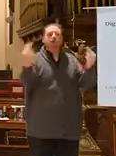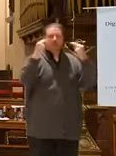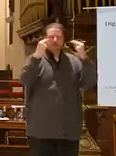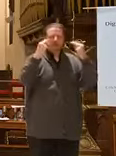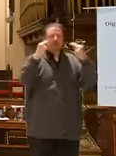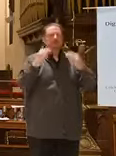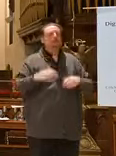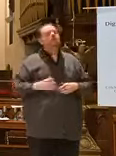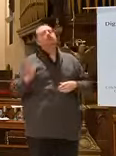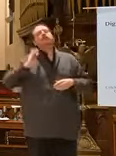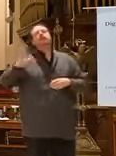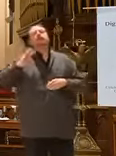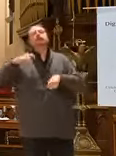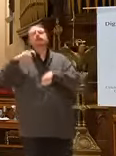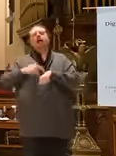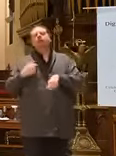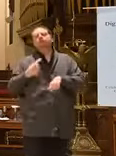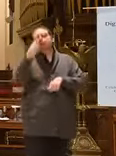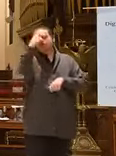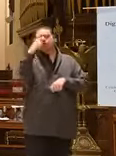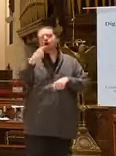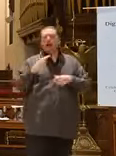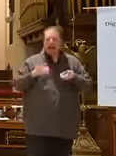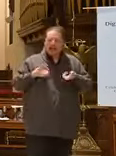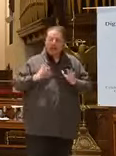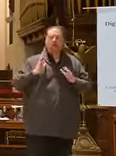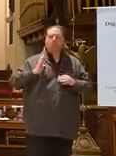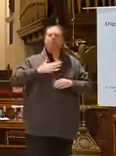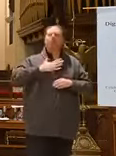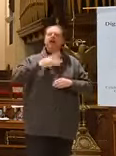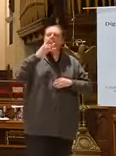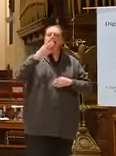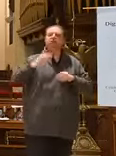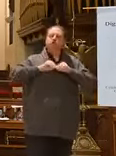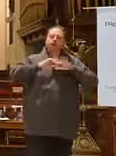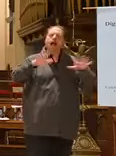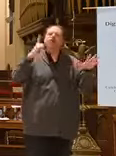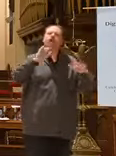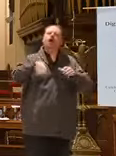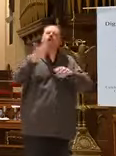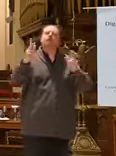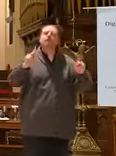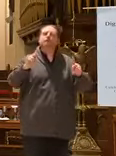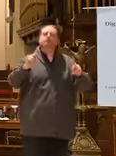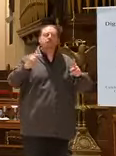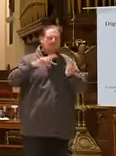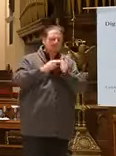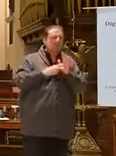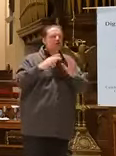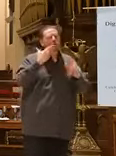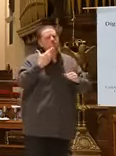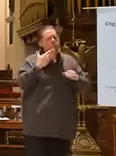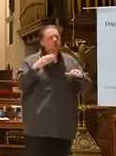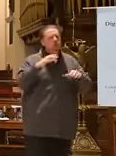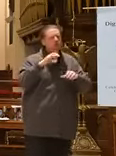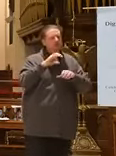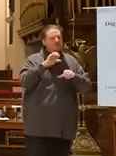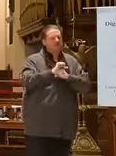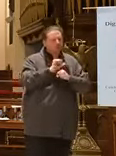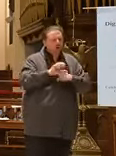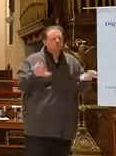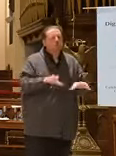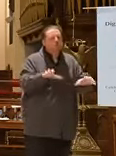There was a time when I thought that letting our light shine before others meant doing good deeds wherever the opportunity